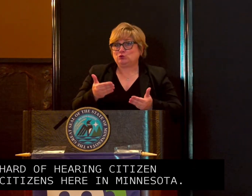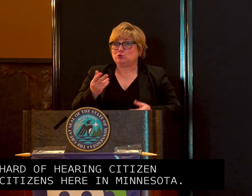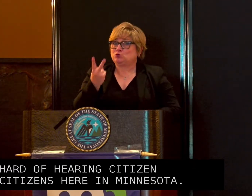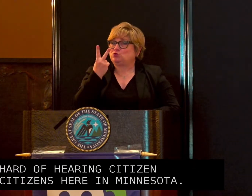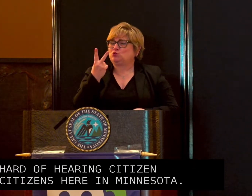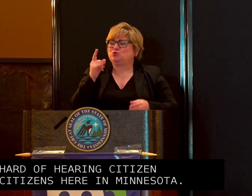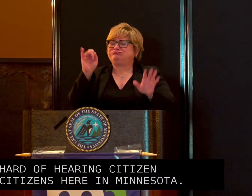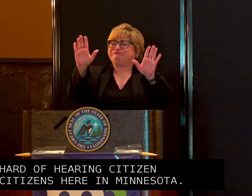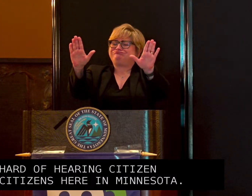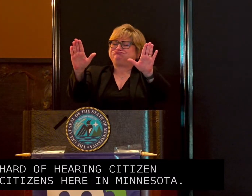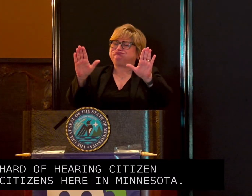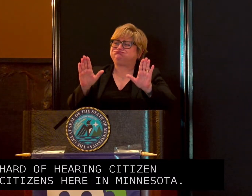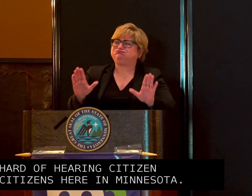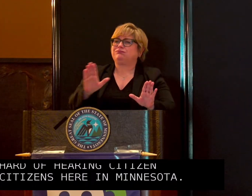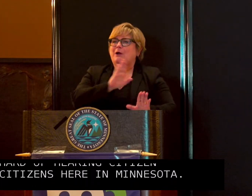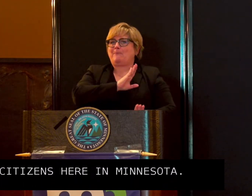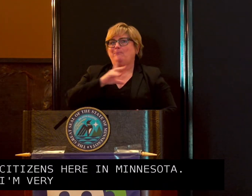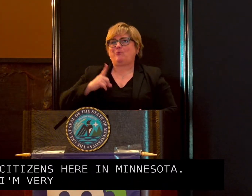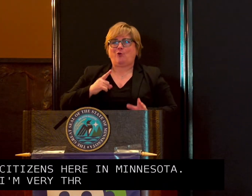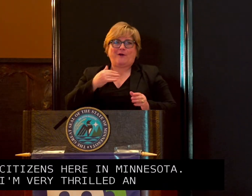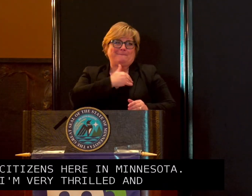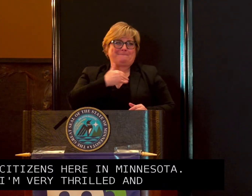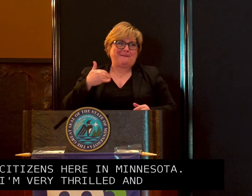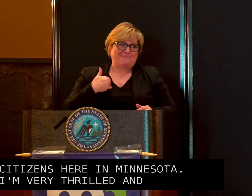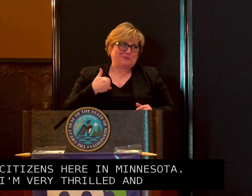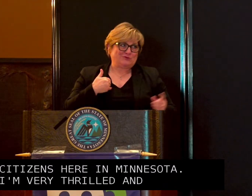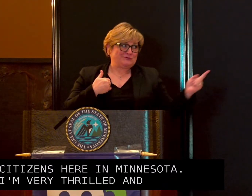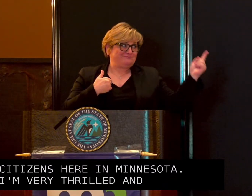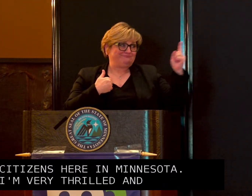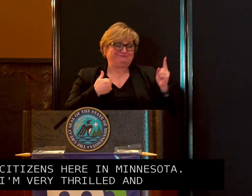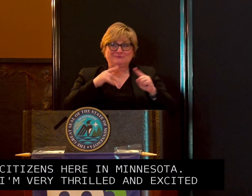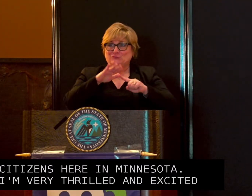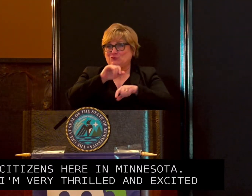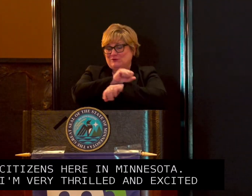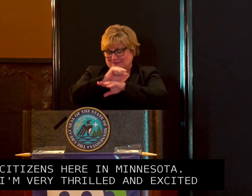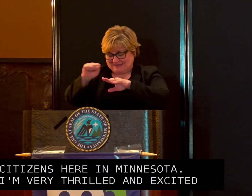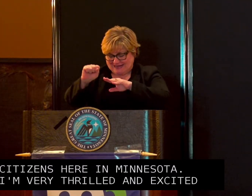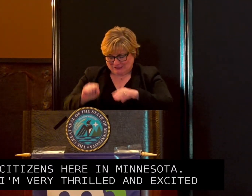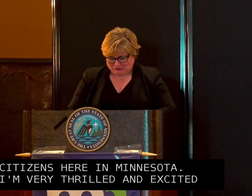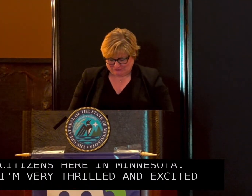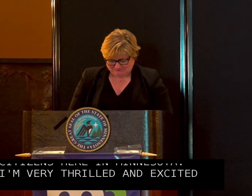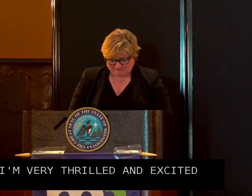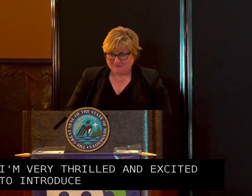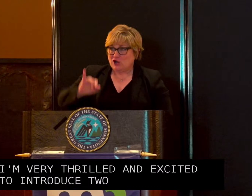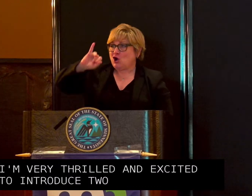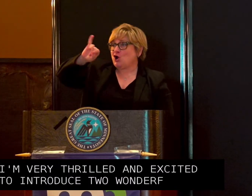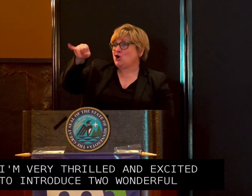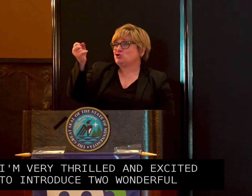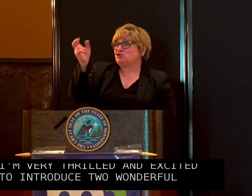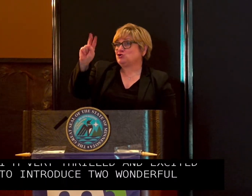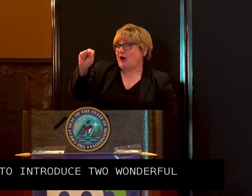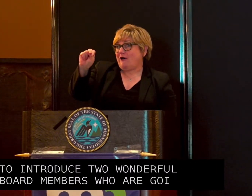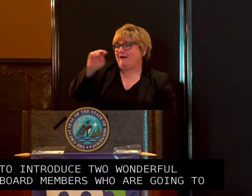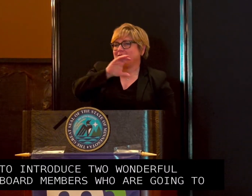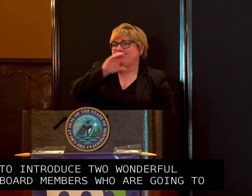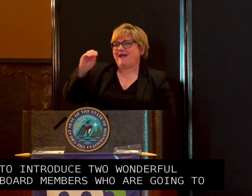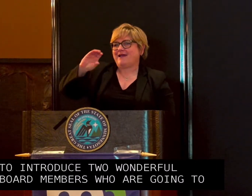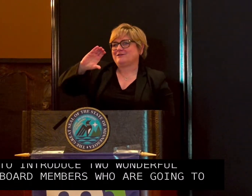I'm very thrilled and excited to introduce 2 wonderful board members who are going to come to the